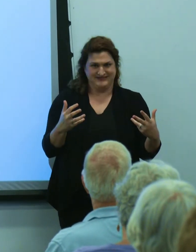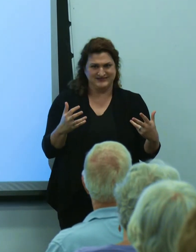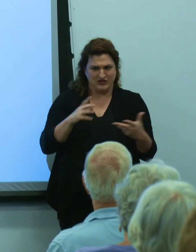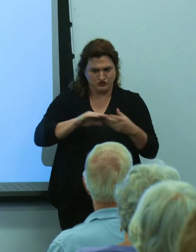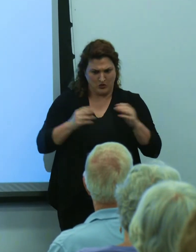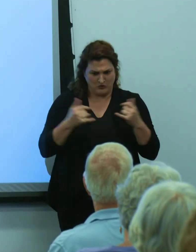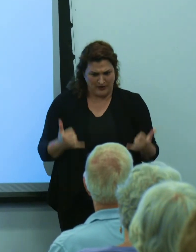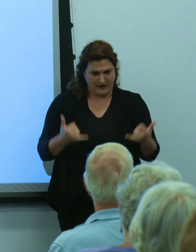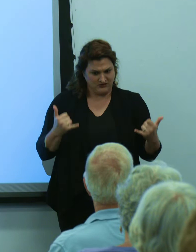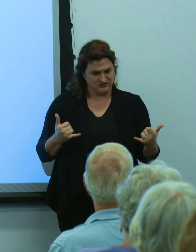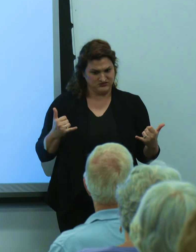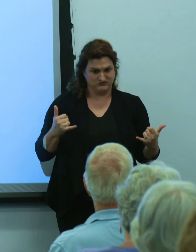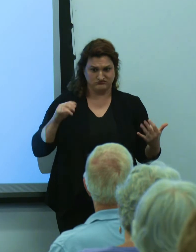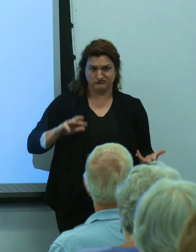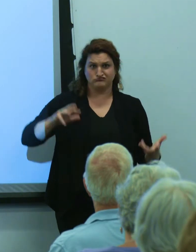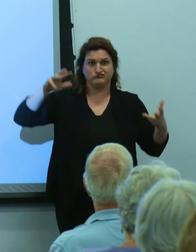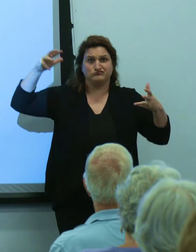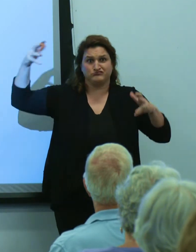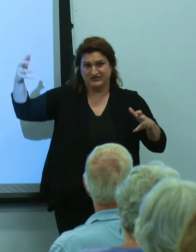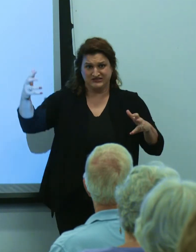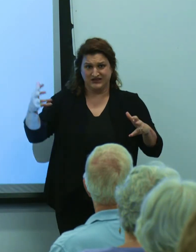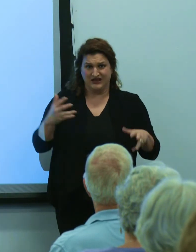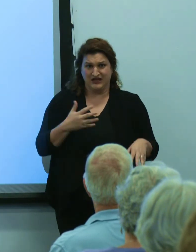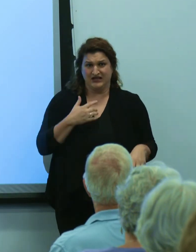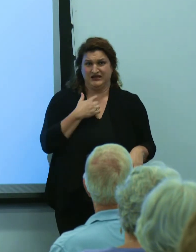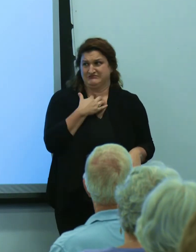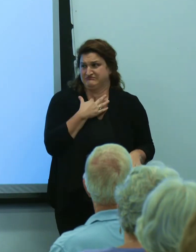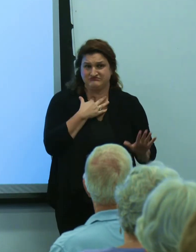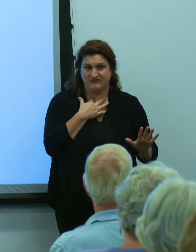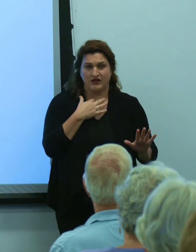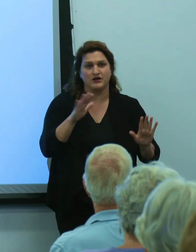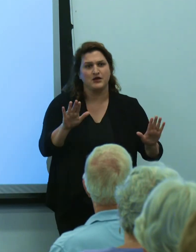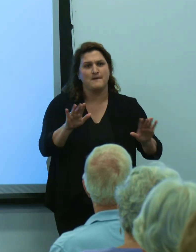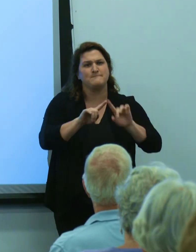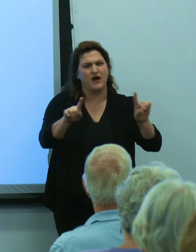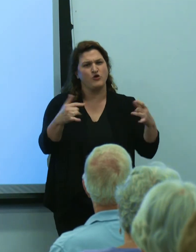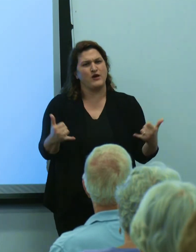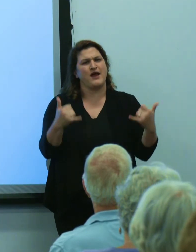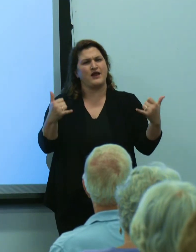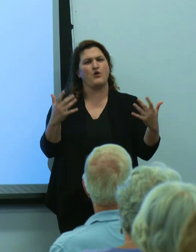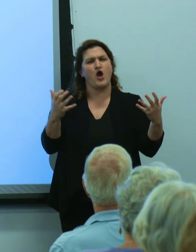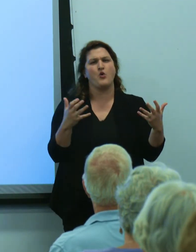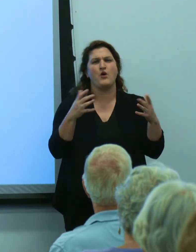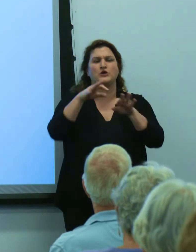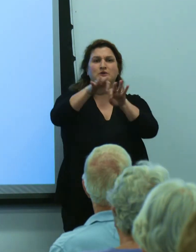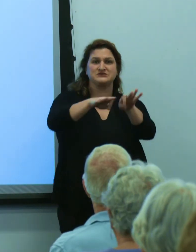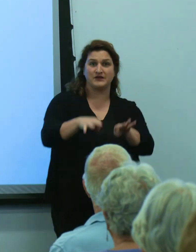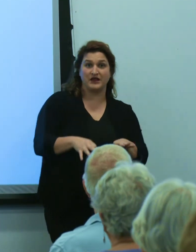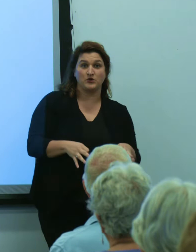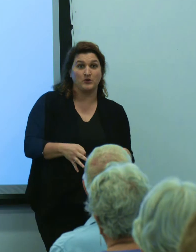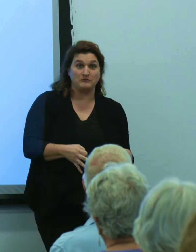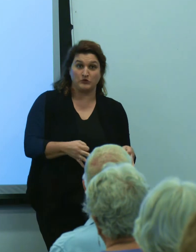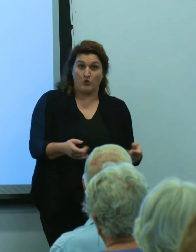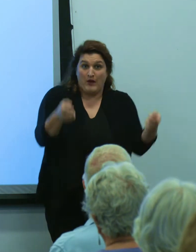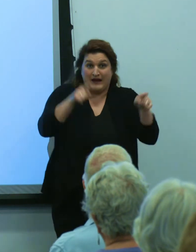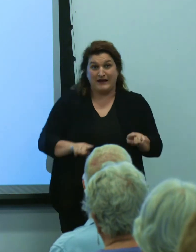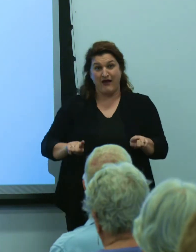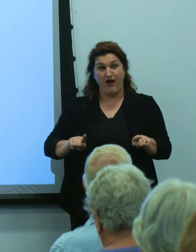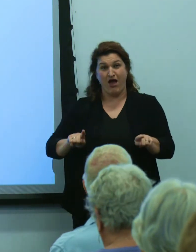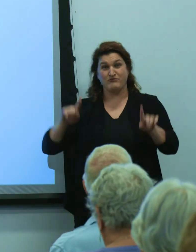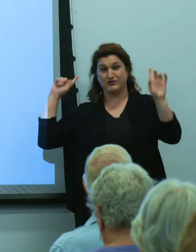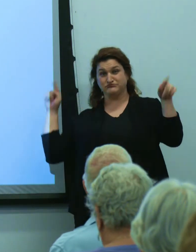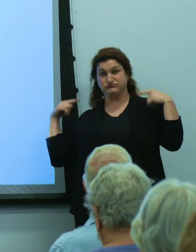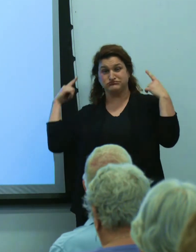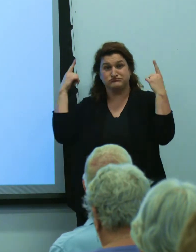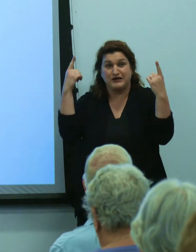right? So what I'm going to do is talk to you about what happened and a little